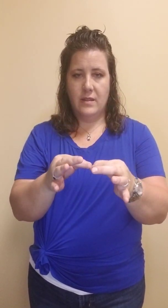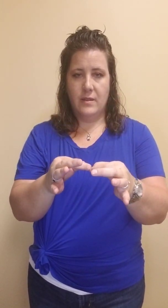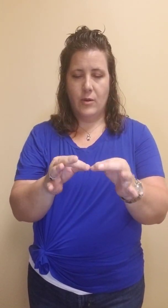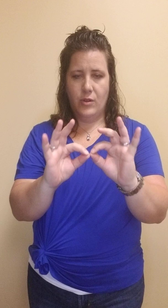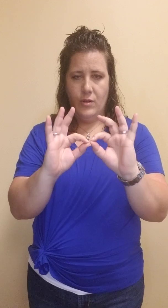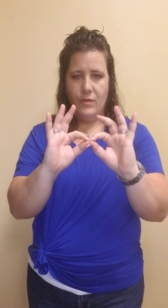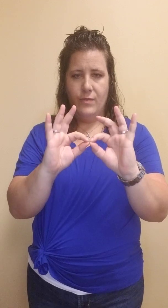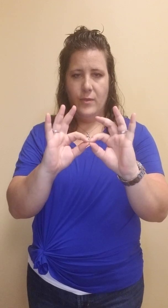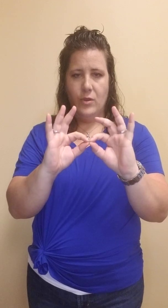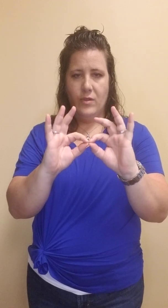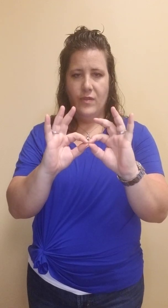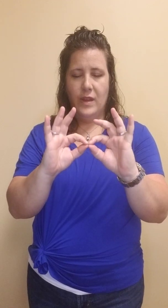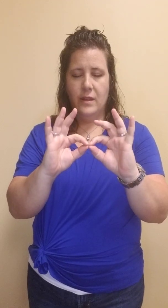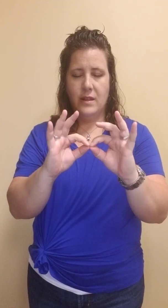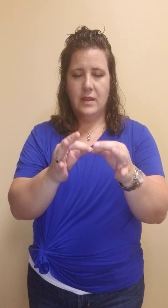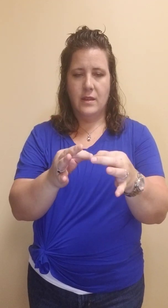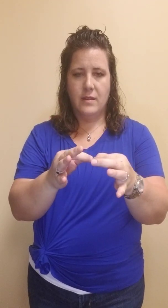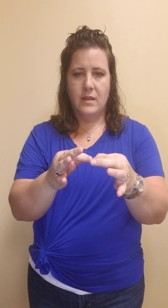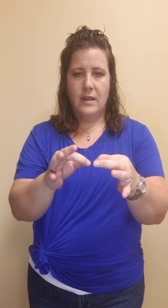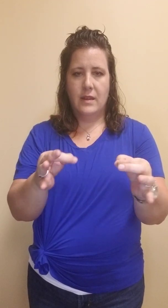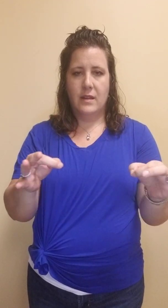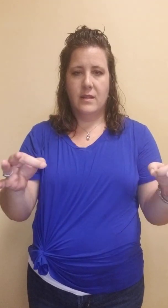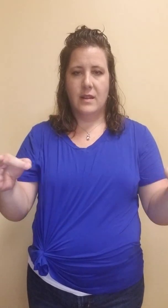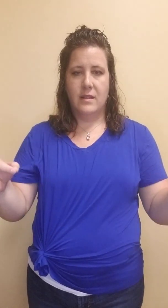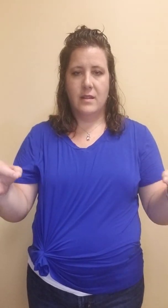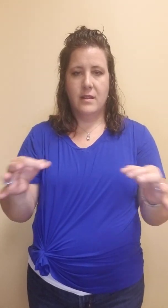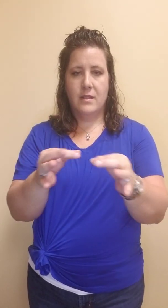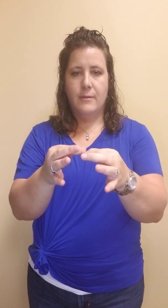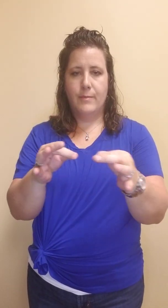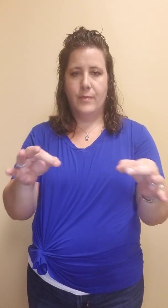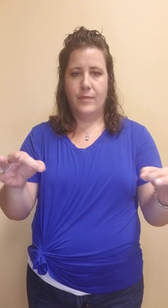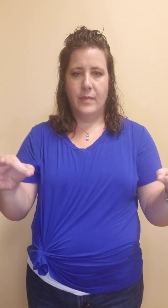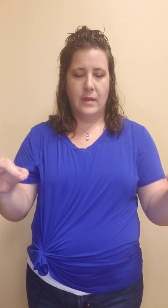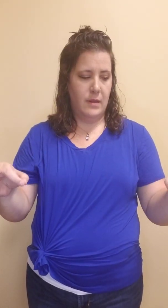or your hands like this. Sentence.